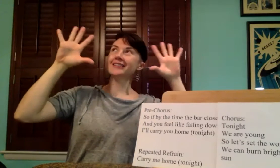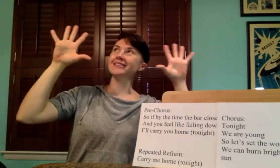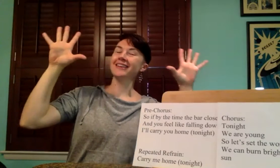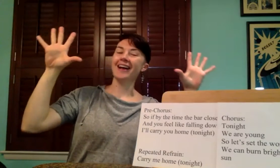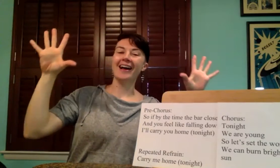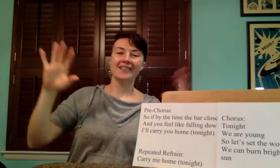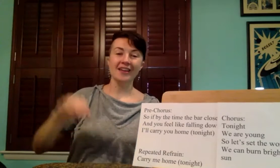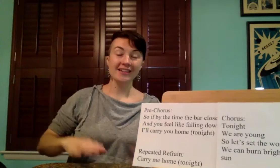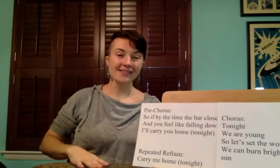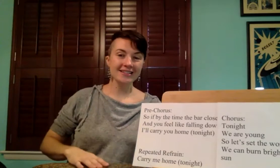brighter than the